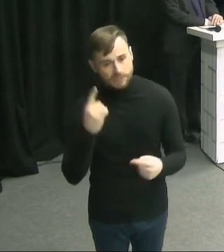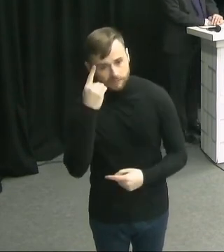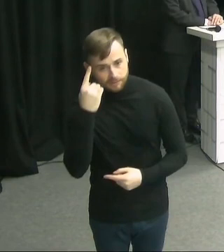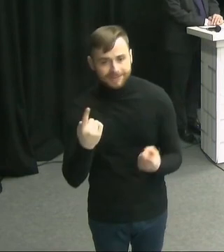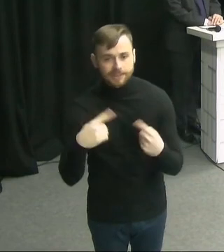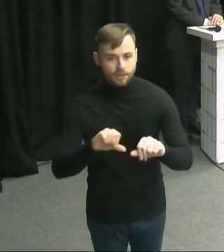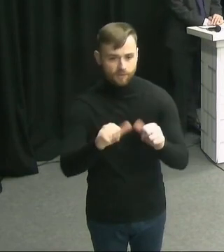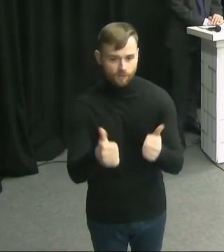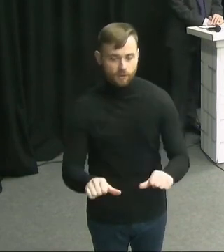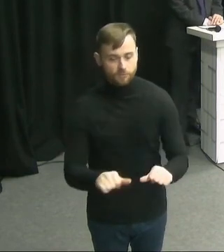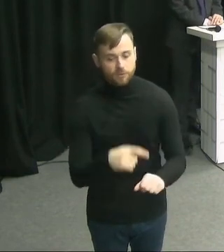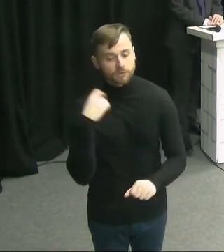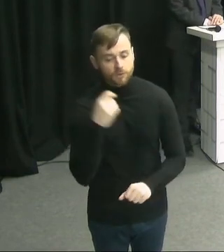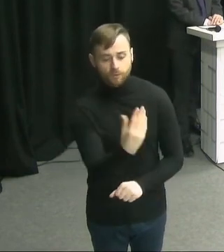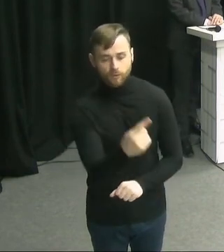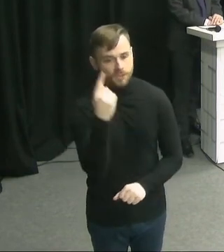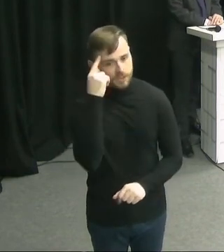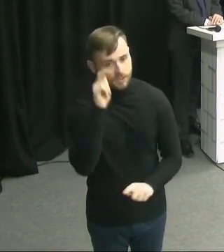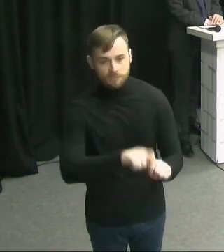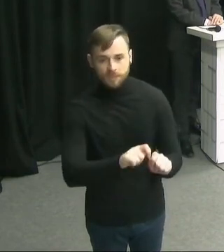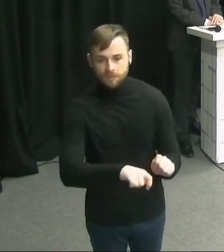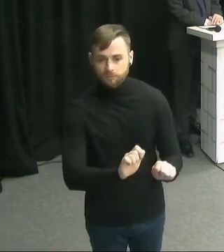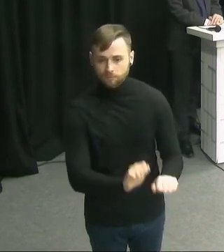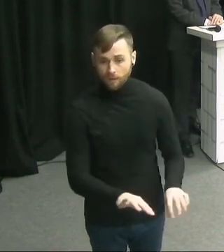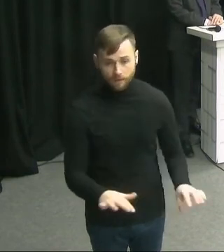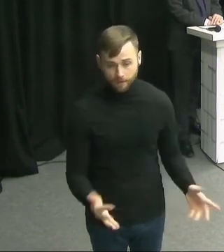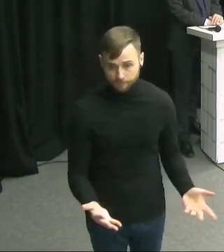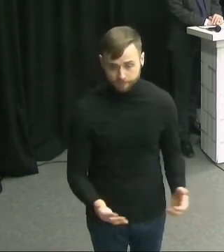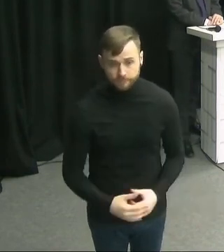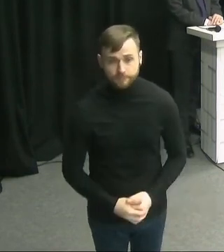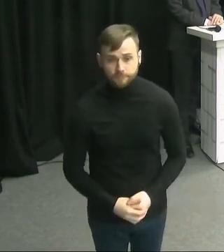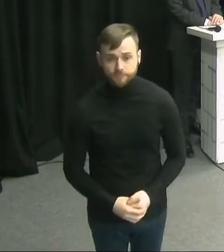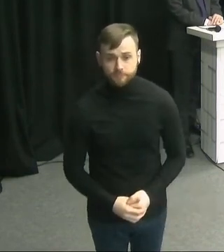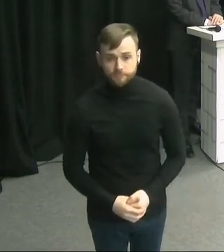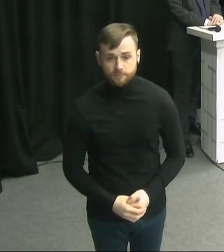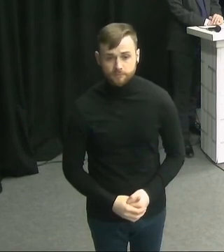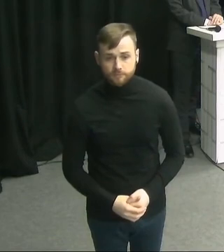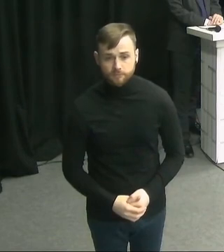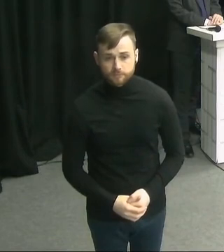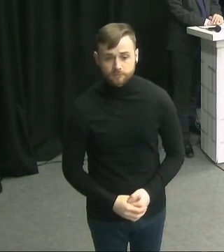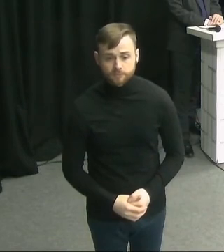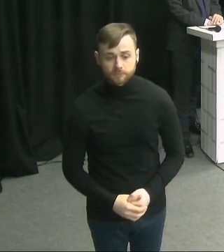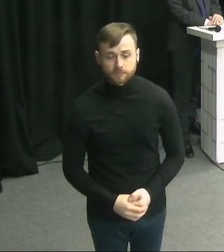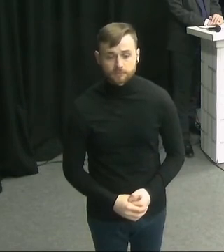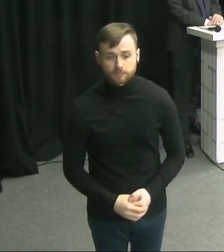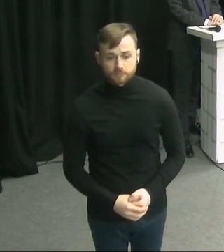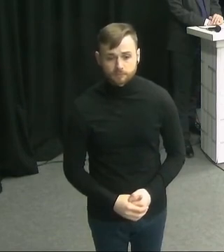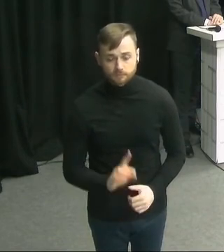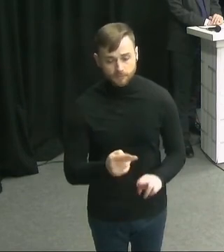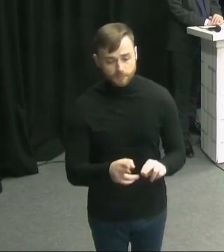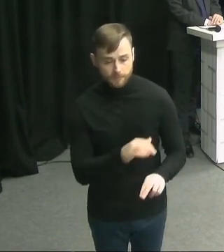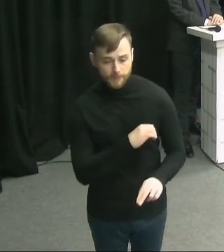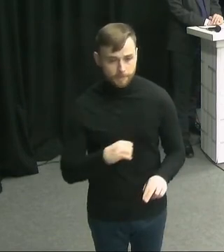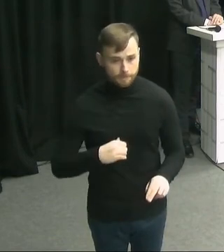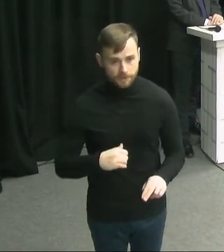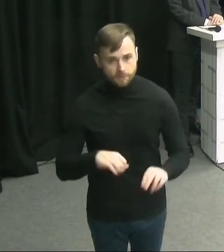the knowledge of the students in an objective manner and in a such a way that there's just no way to